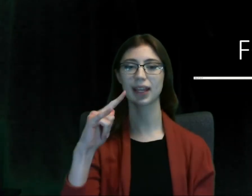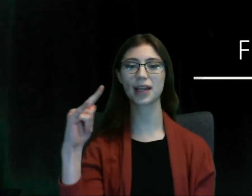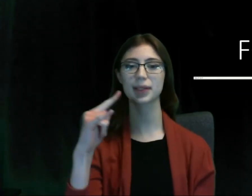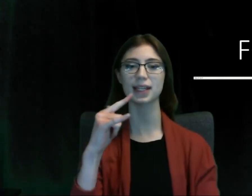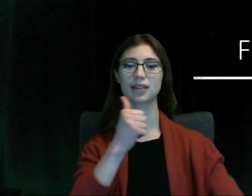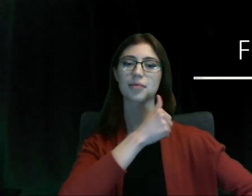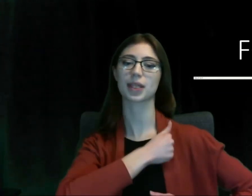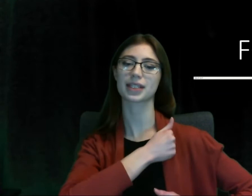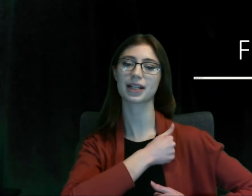Airplane, military.